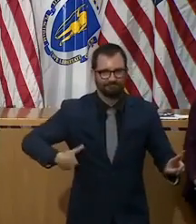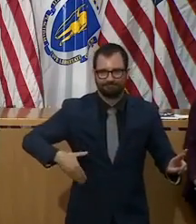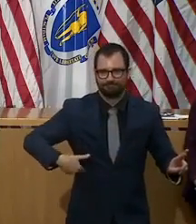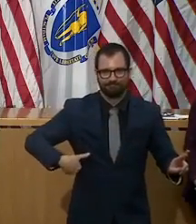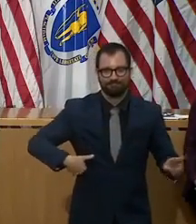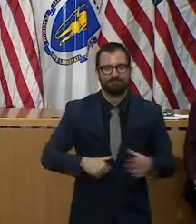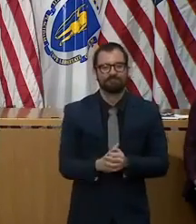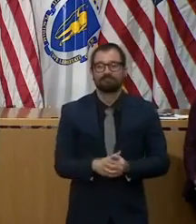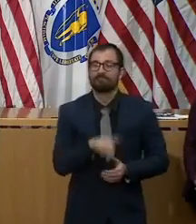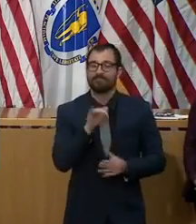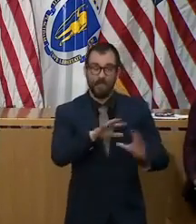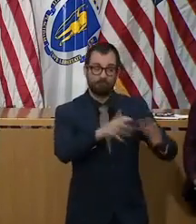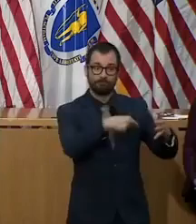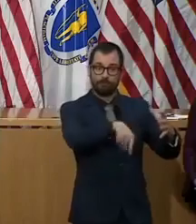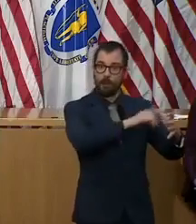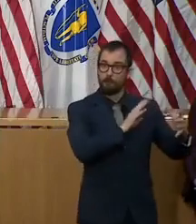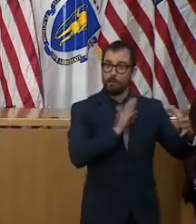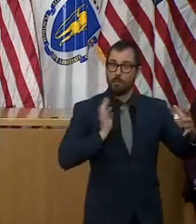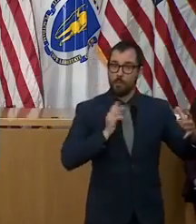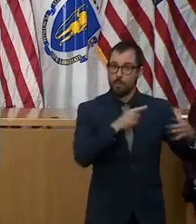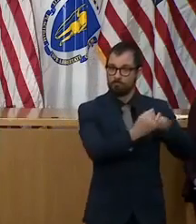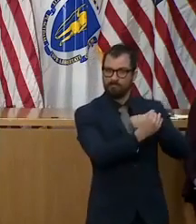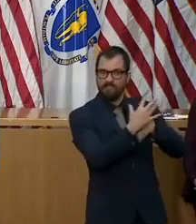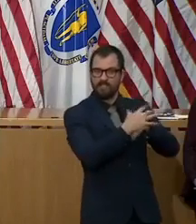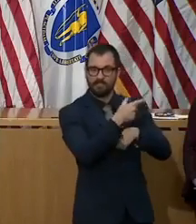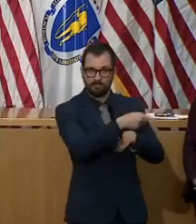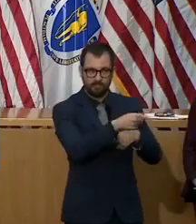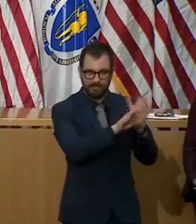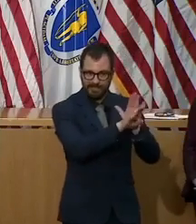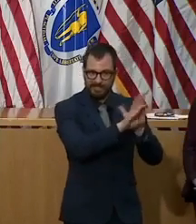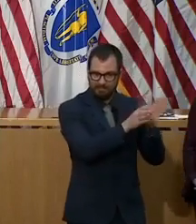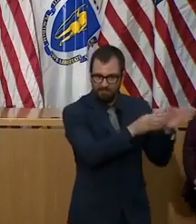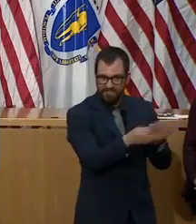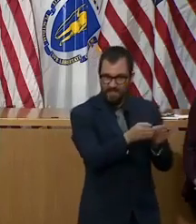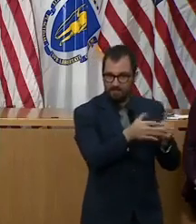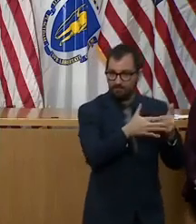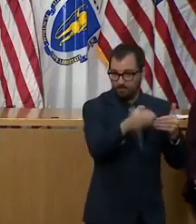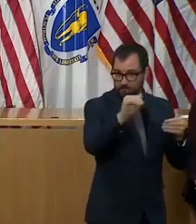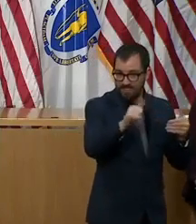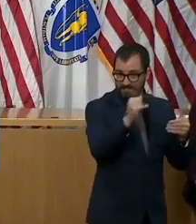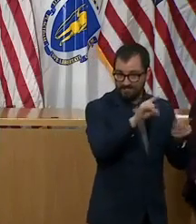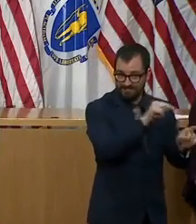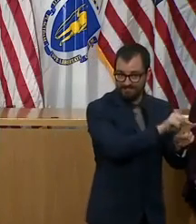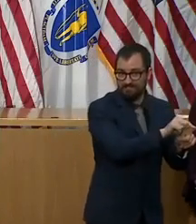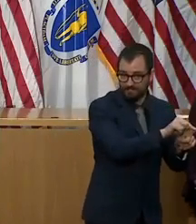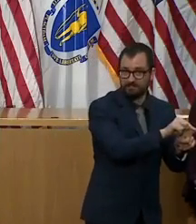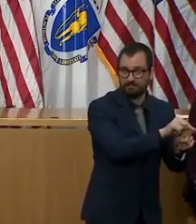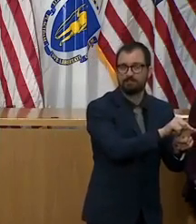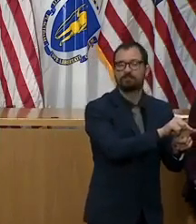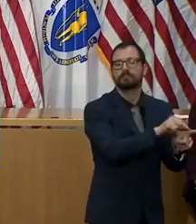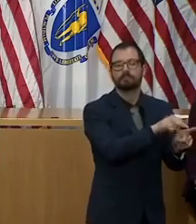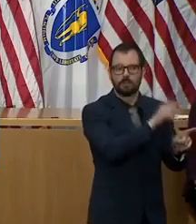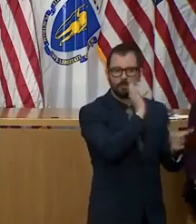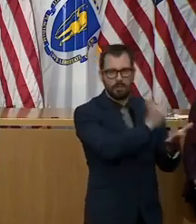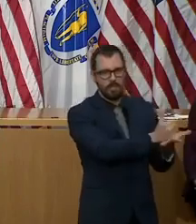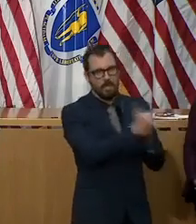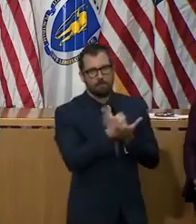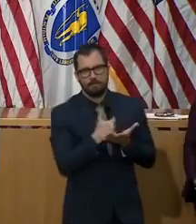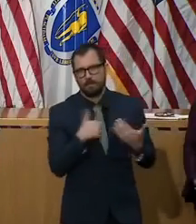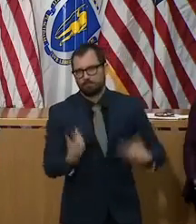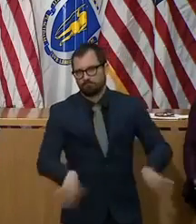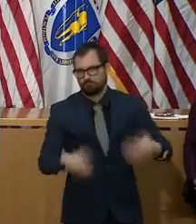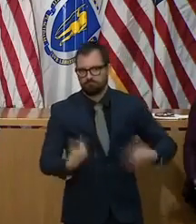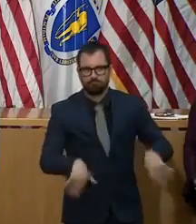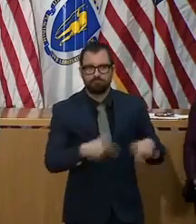direction, and they'll do incredible work in the course of the next few weeks so that when the data shows us that we're getting ahead of this terrible virus,